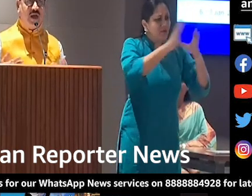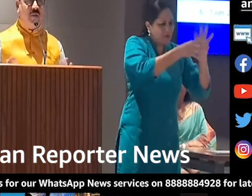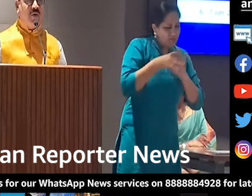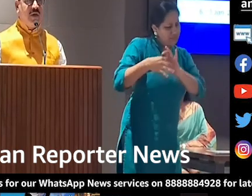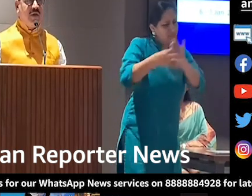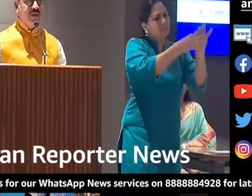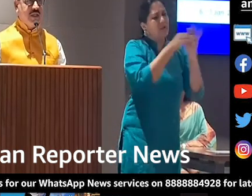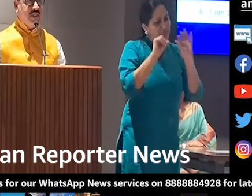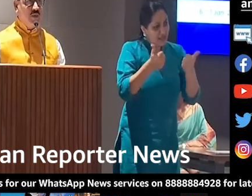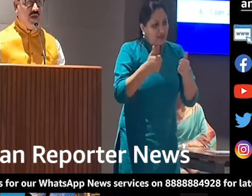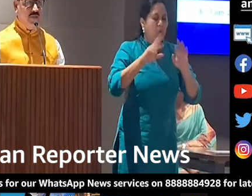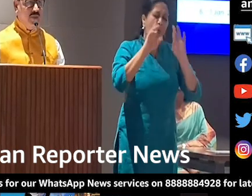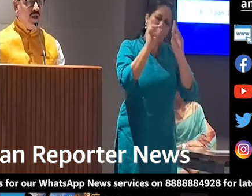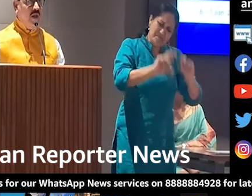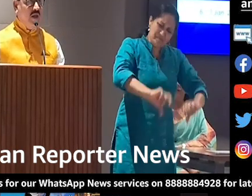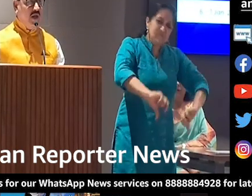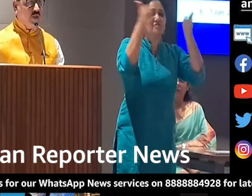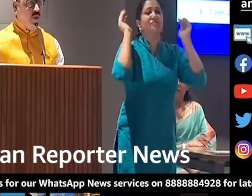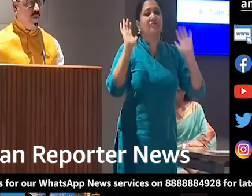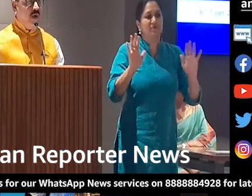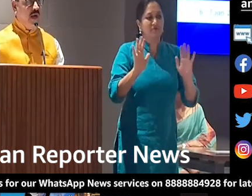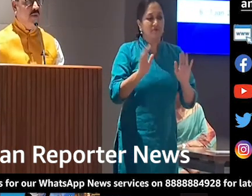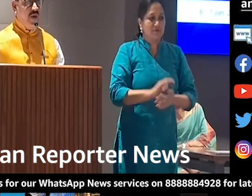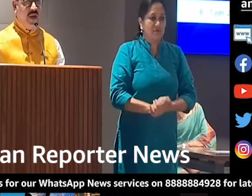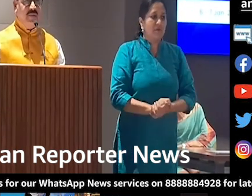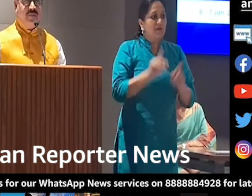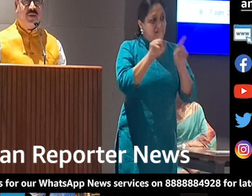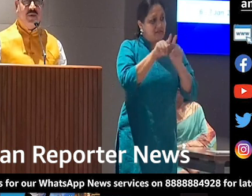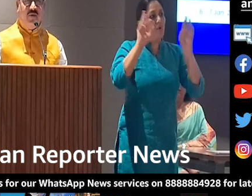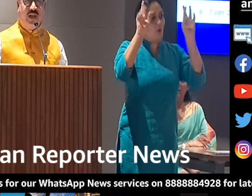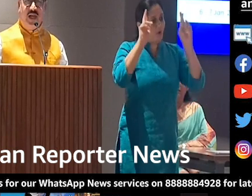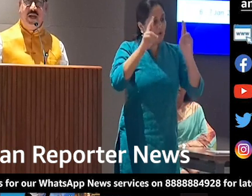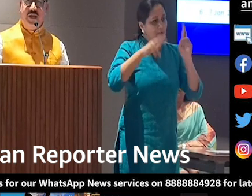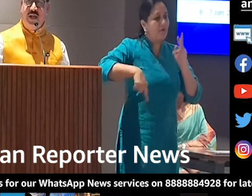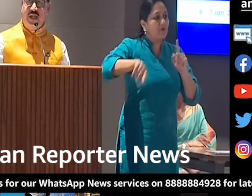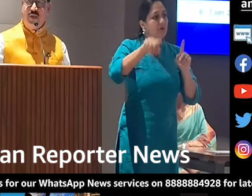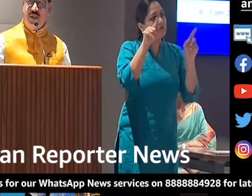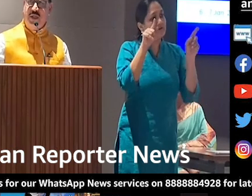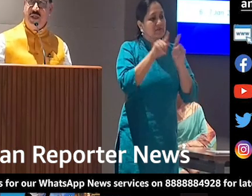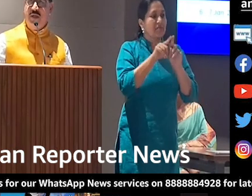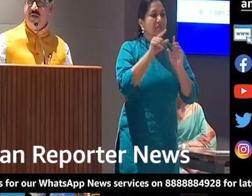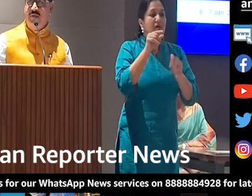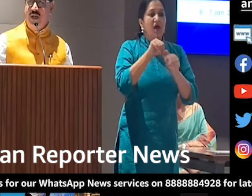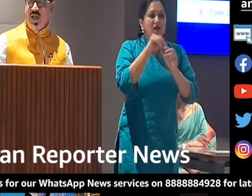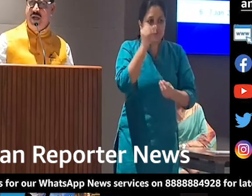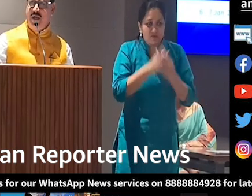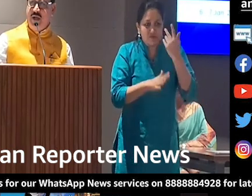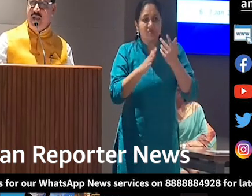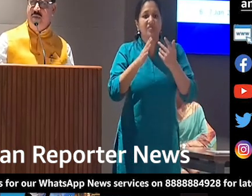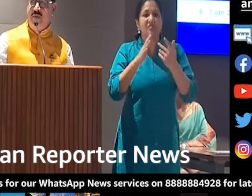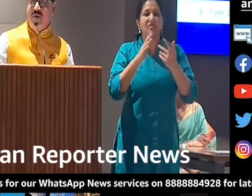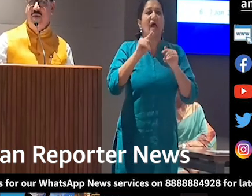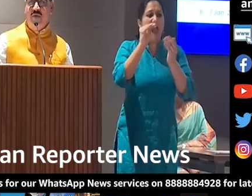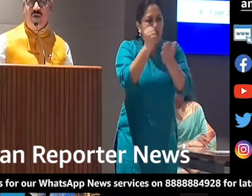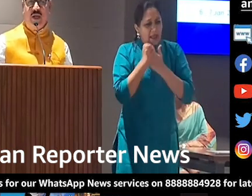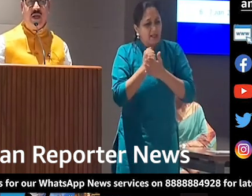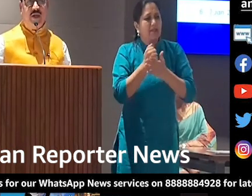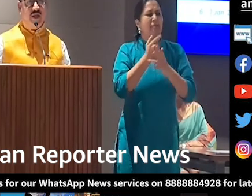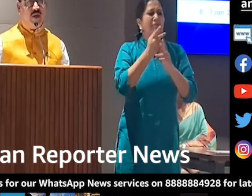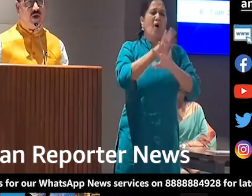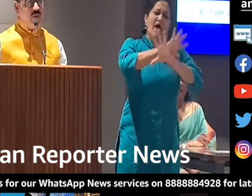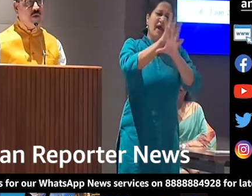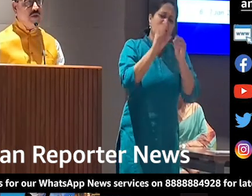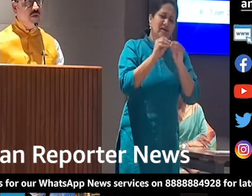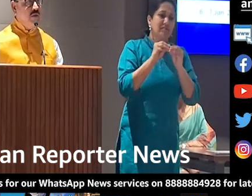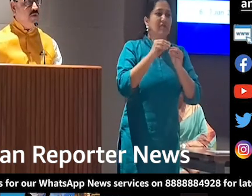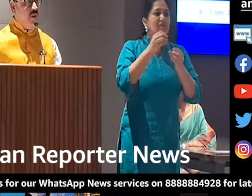we will come out successfully. Let us hope and pray we will get the association, we will get the help, we will get